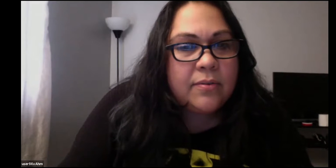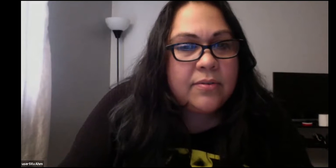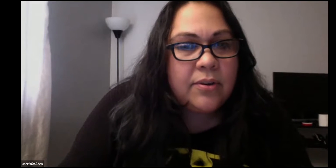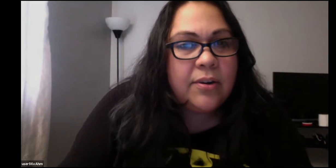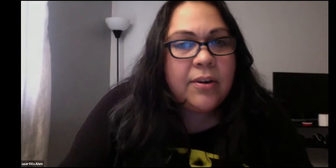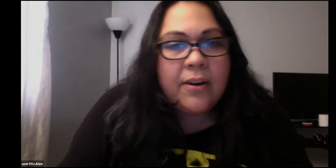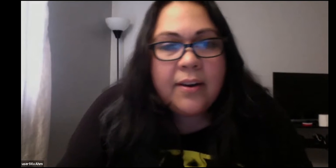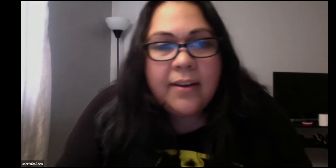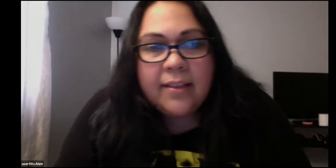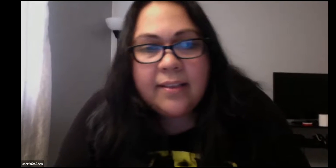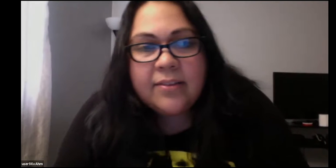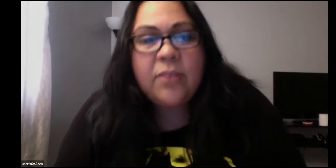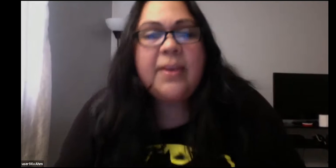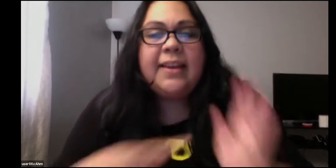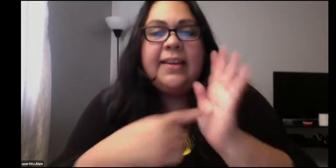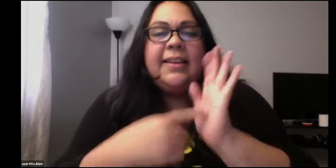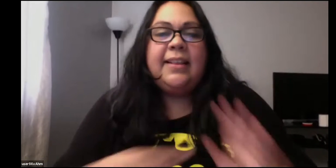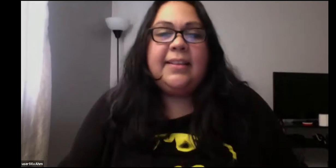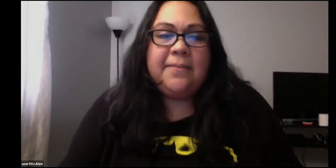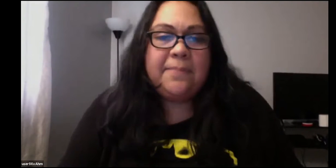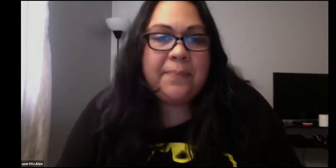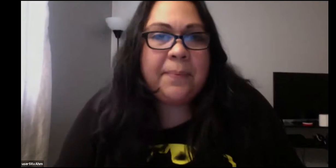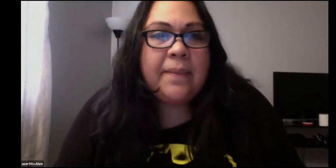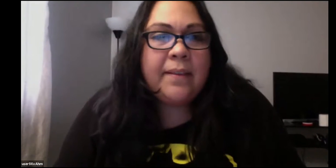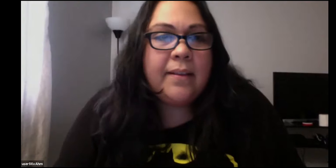closer. Show me again, Caitlin.